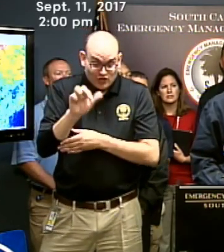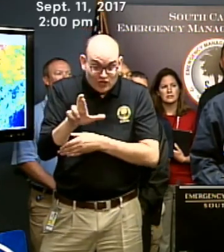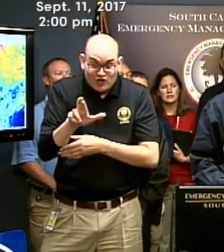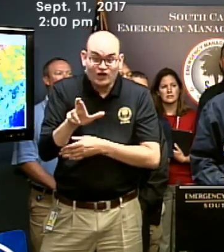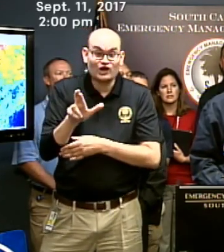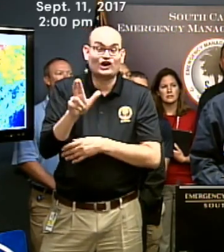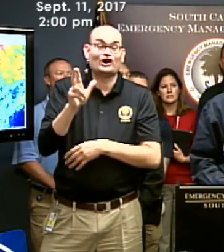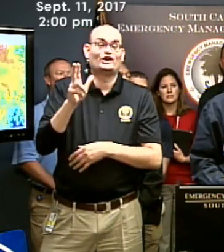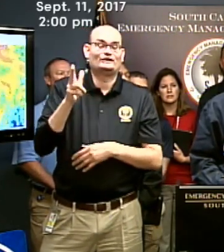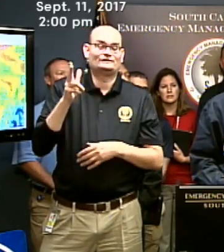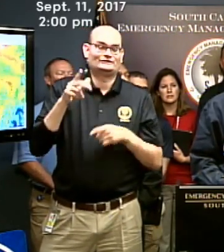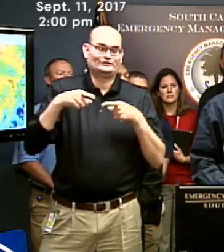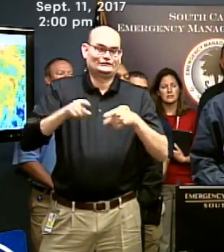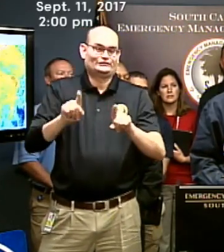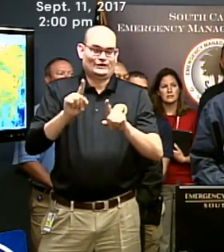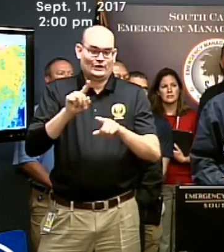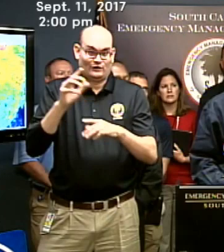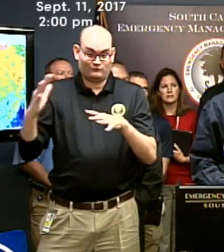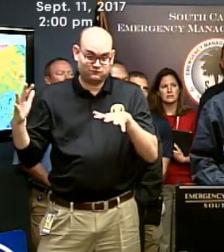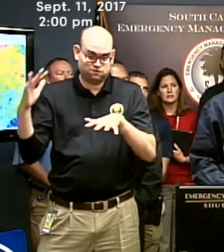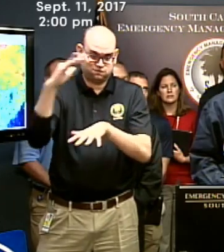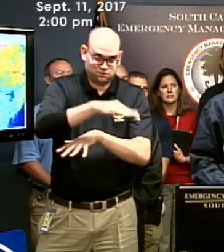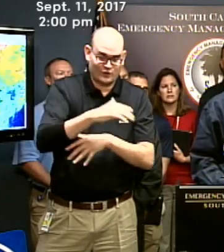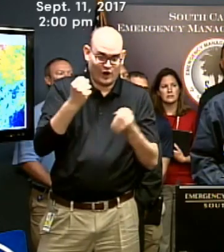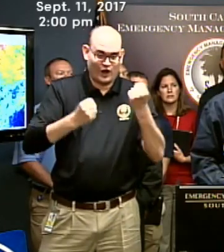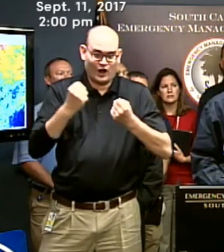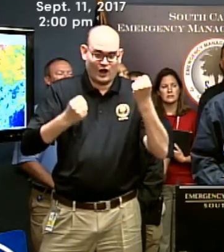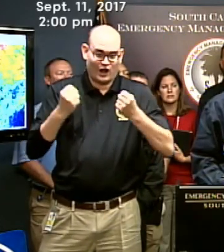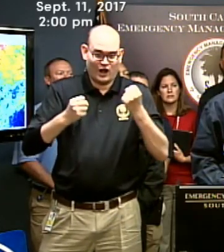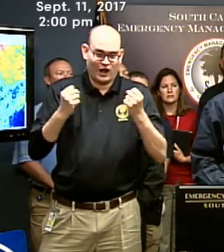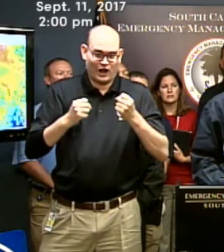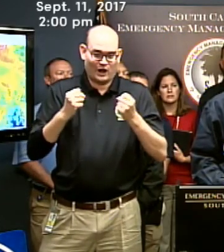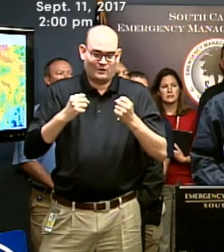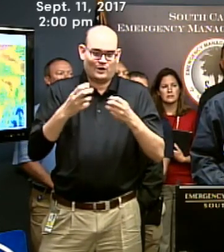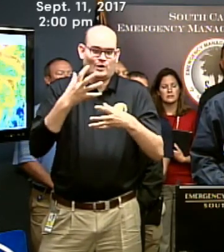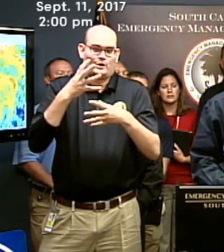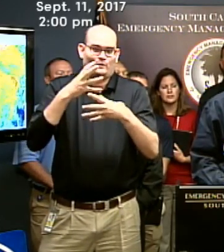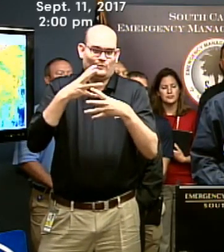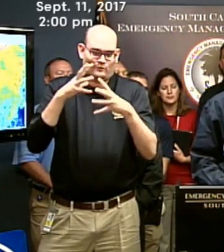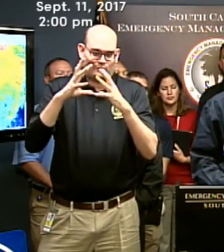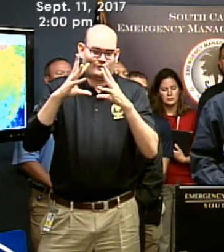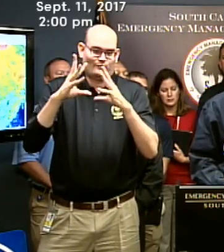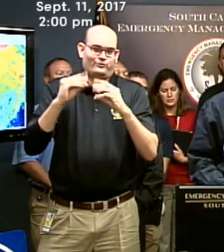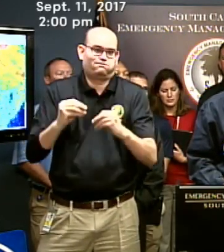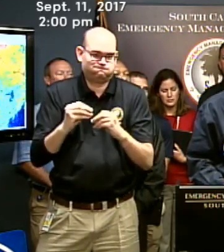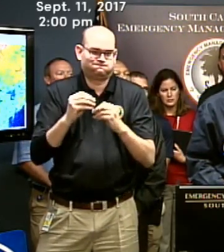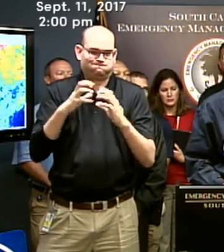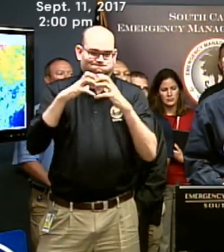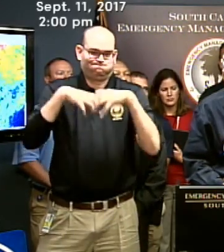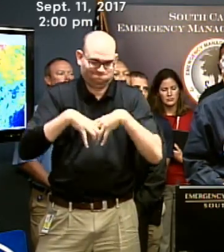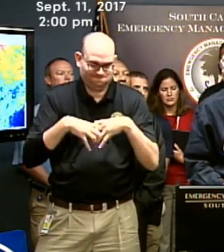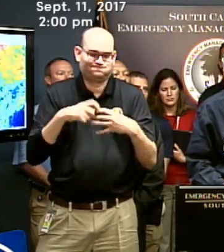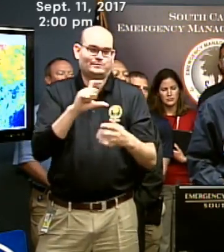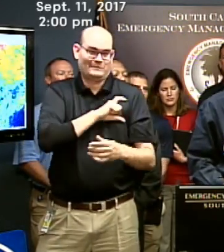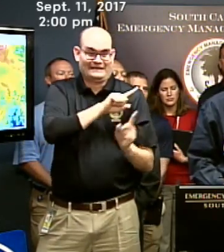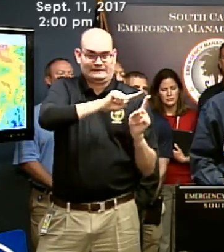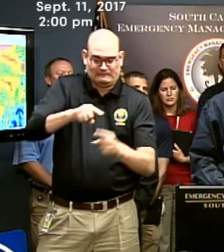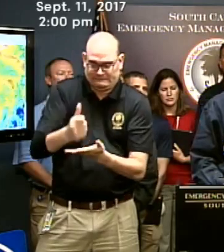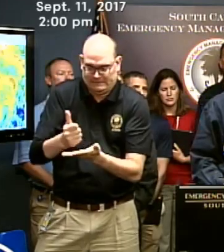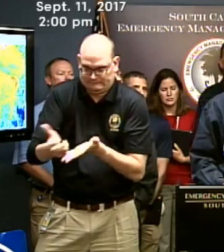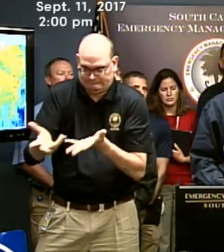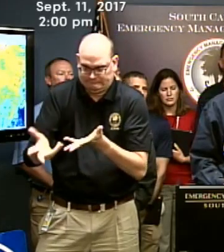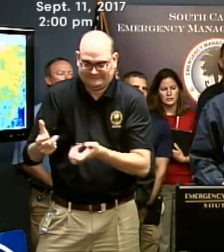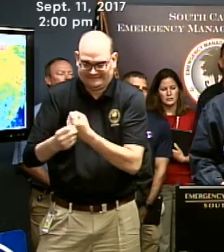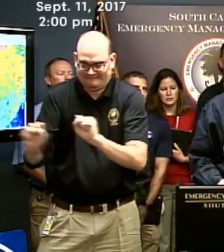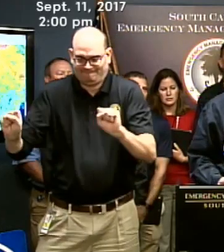there. It was overtaking their car and choked down and wouldn't run. There's no need to put yourself, your family, or